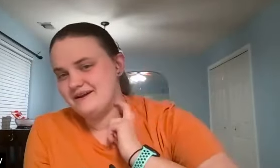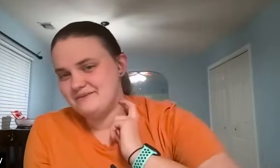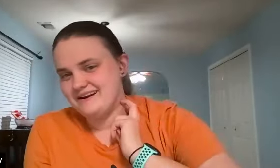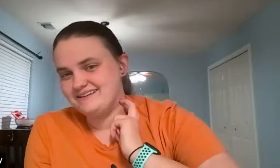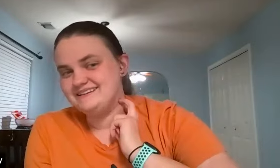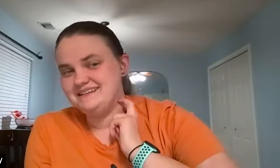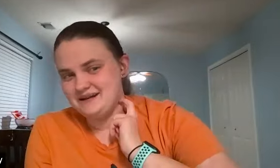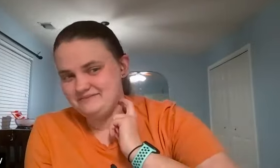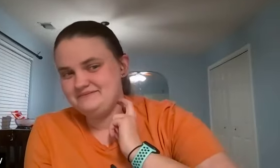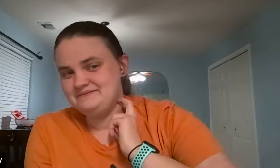Vampire. Yep.